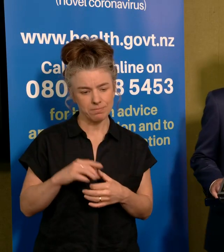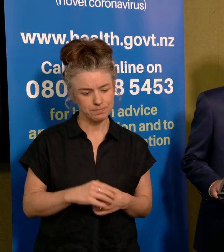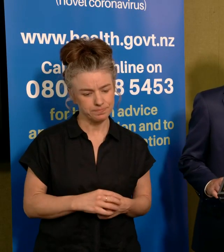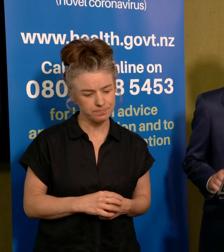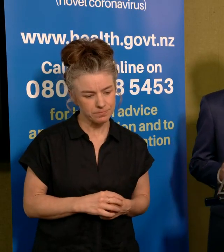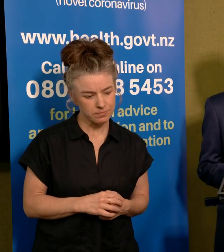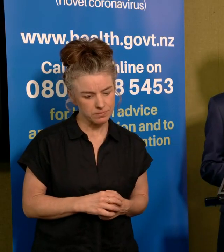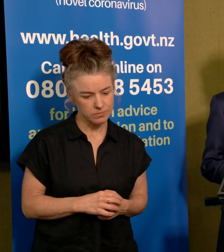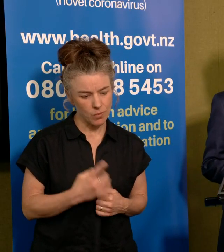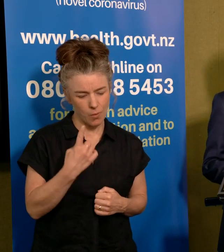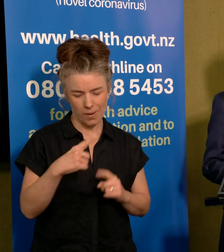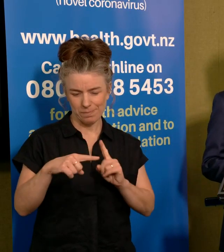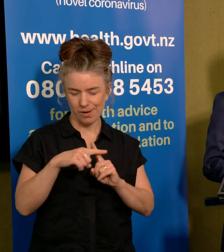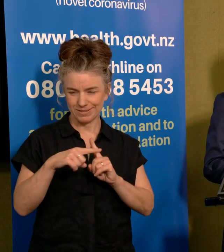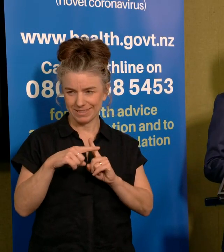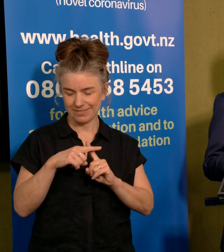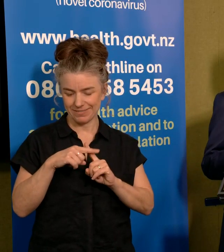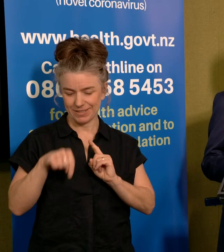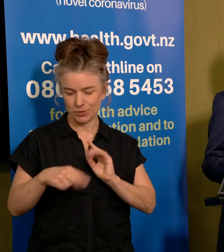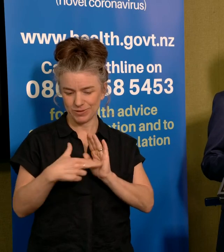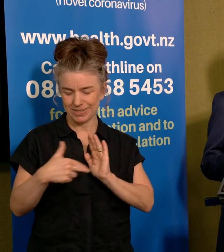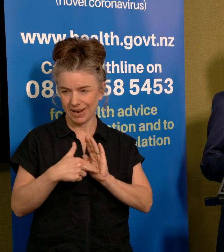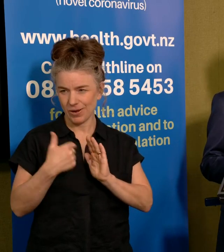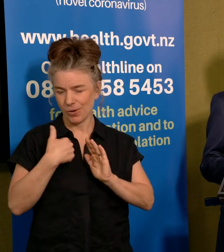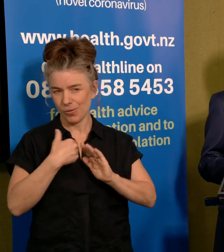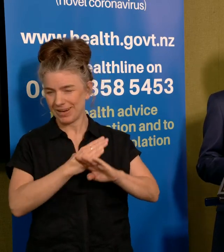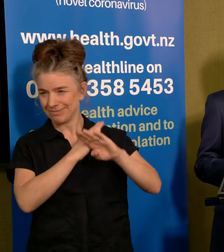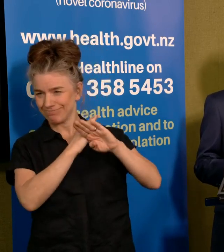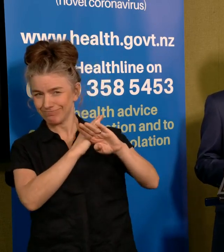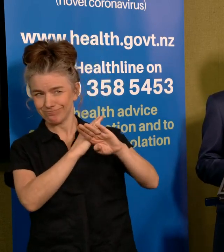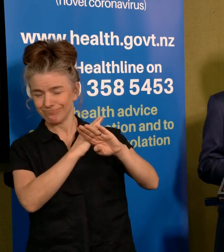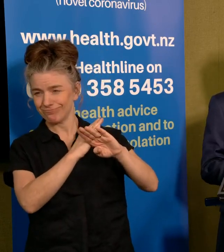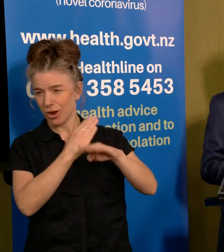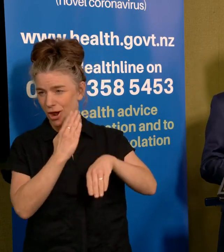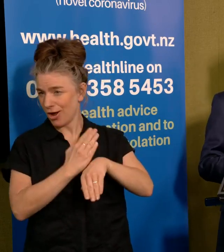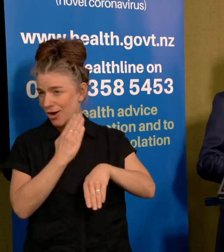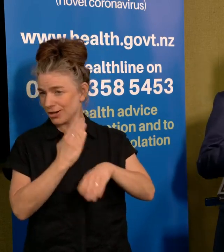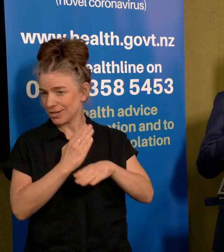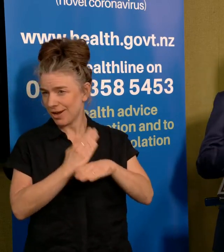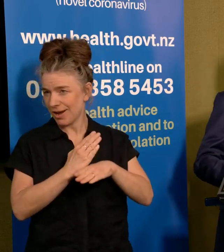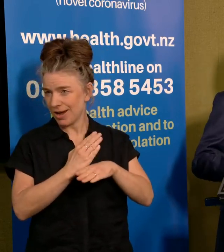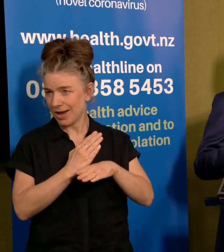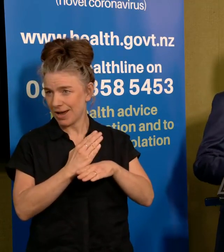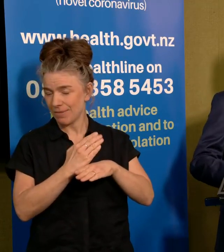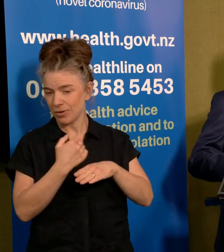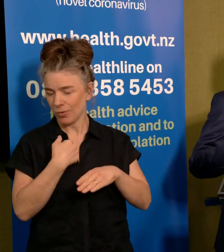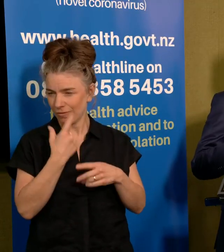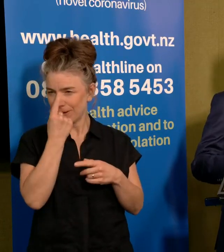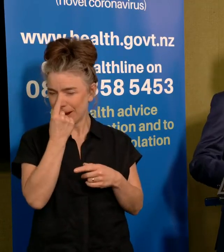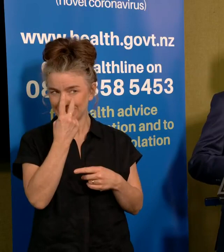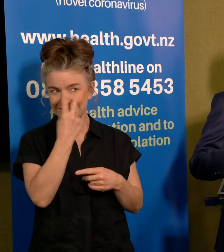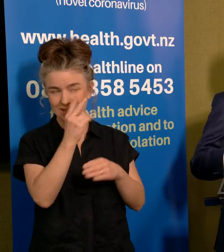the real advantages we have in having been able to stay in this keep it out phase for so long, is we've been able to watch